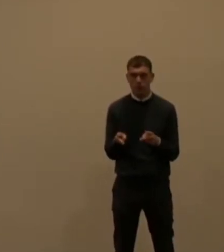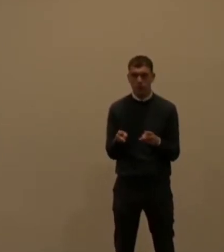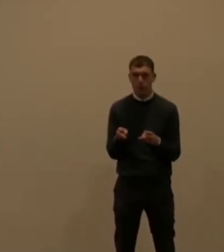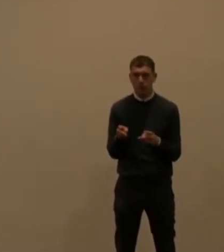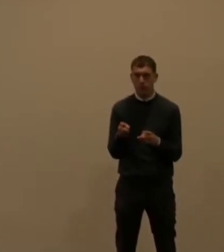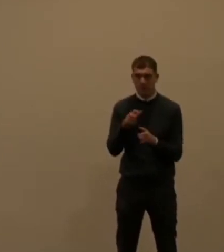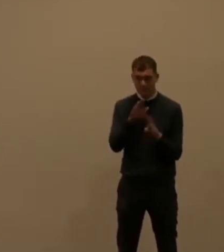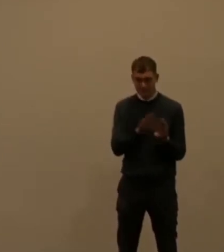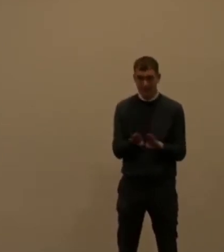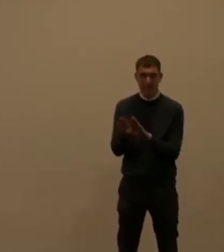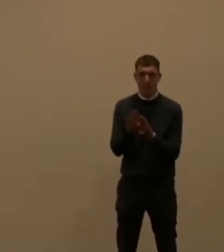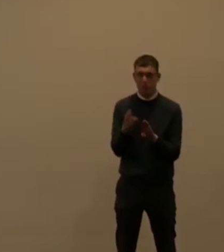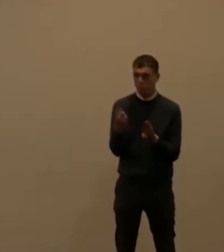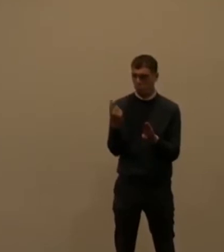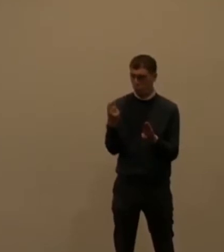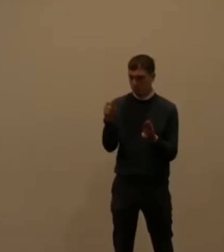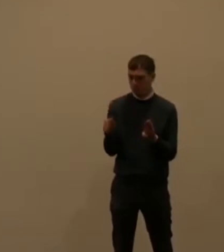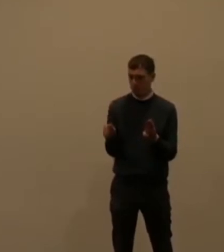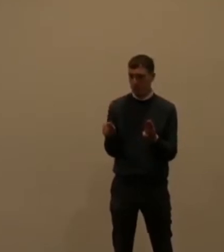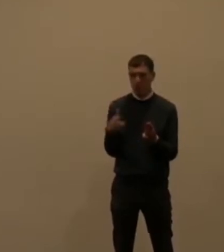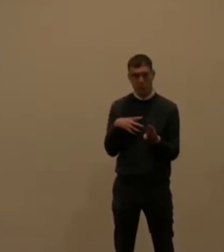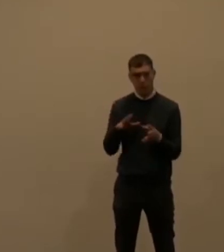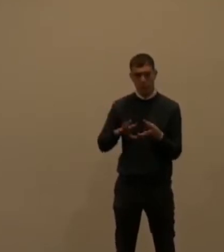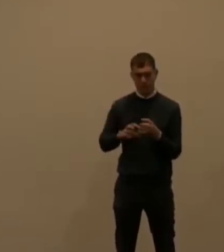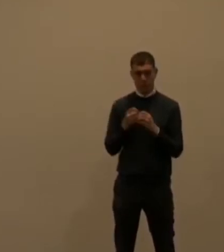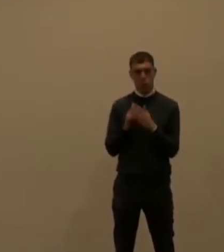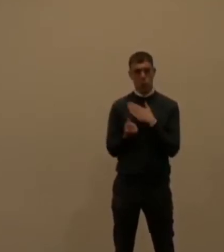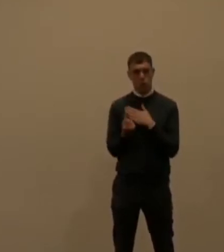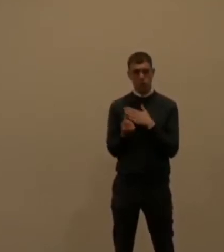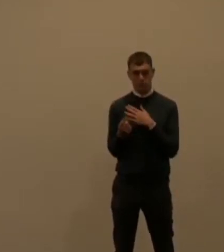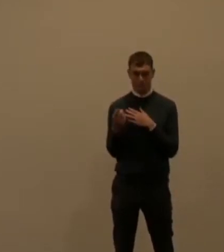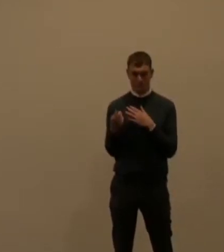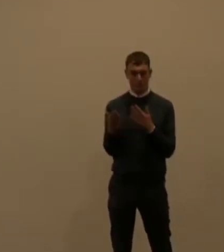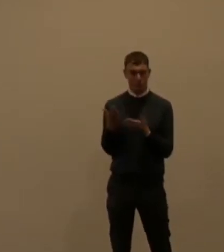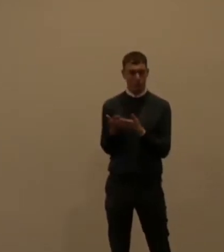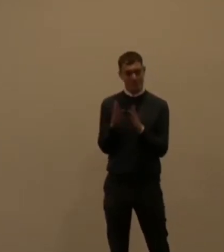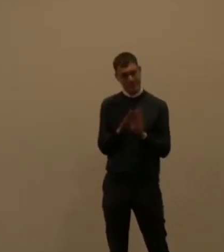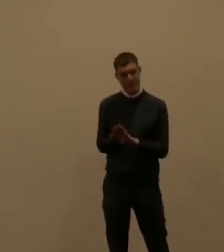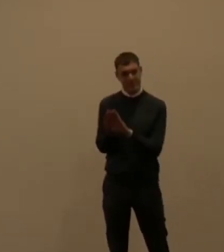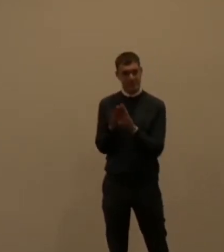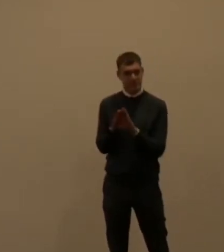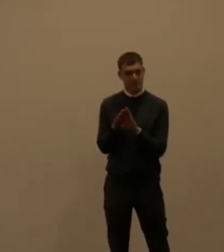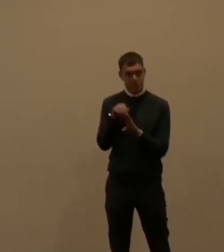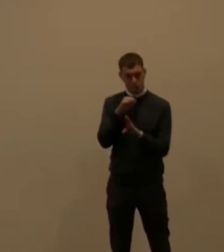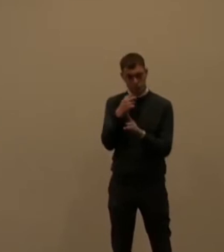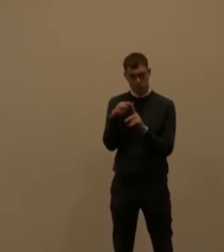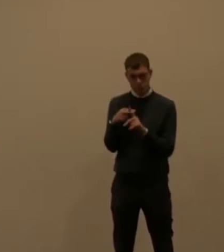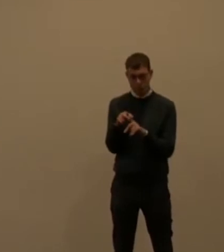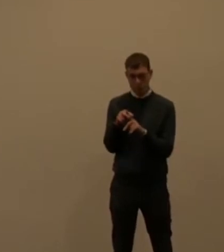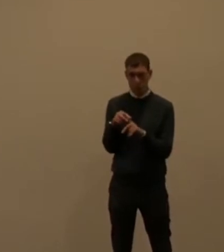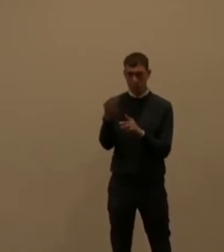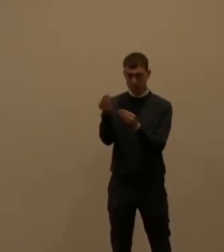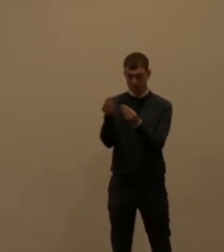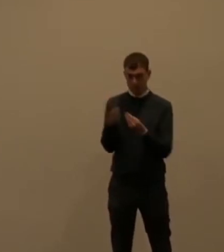standard. Other people say that, okay, we'll make it our own, and that's a standard. Because we're using the same, we're using the tools that are coming